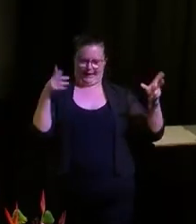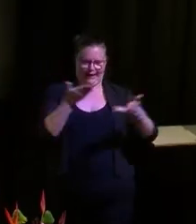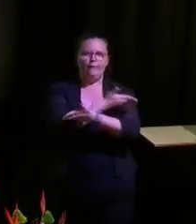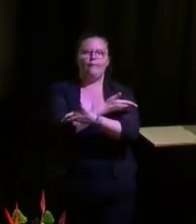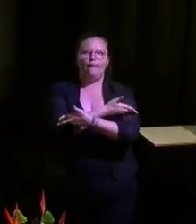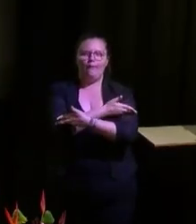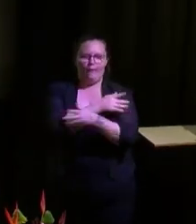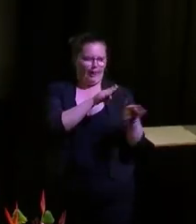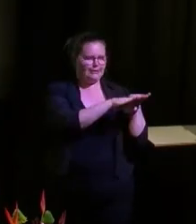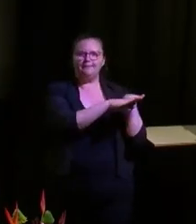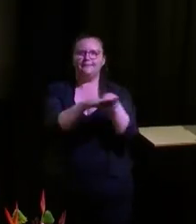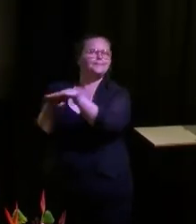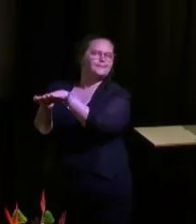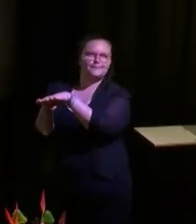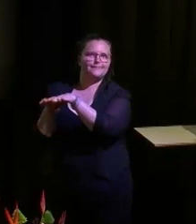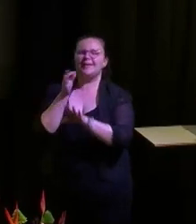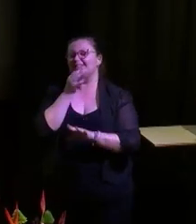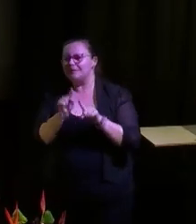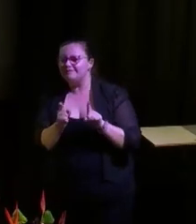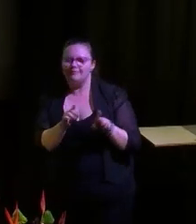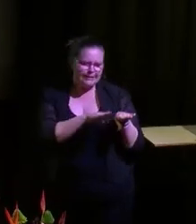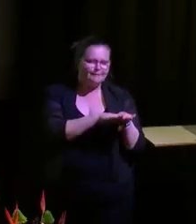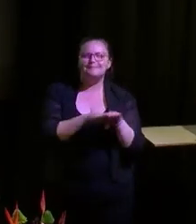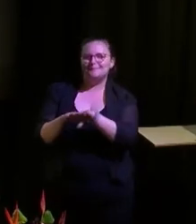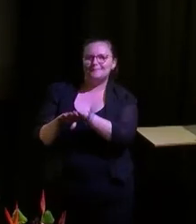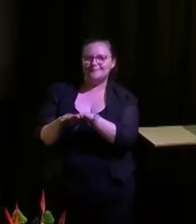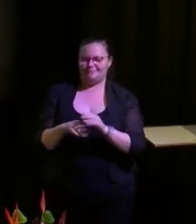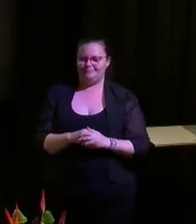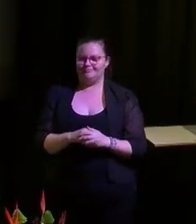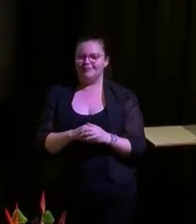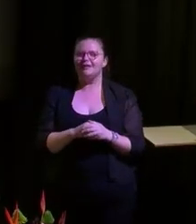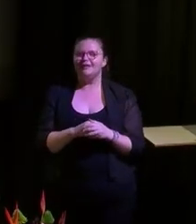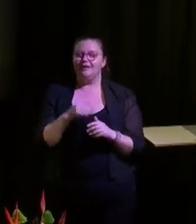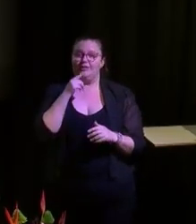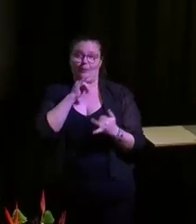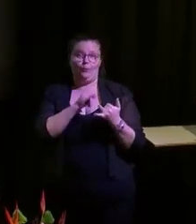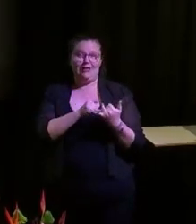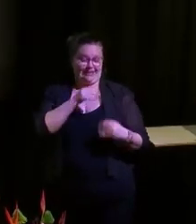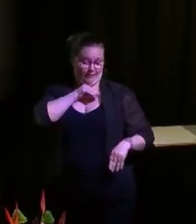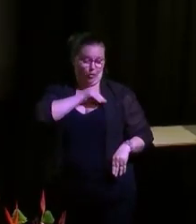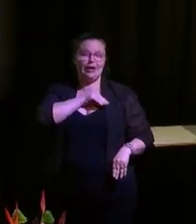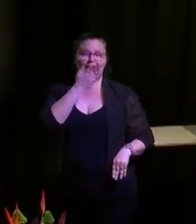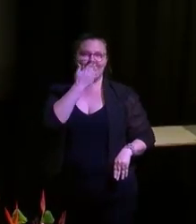going to be same, a little bit different, but yeah. But the boys had a pocket at the front and the girls didn't.